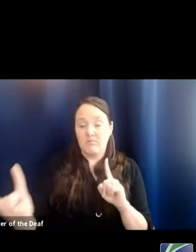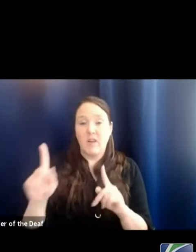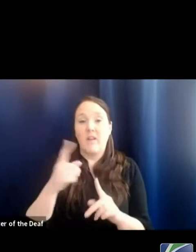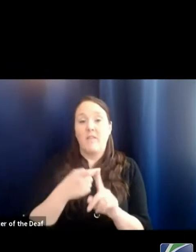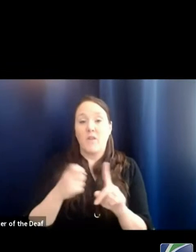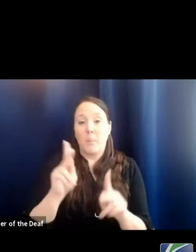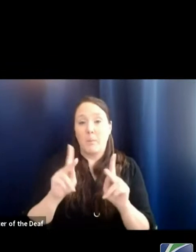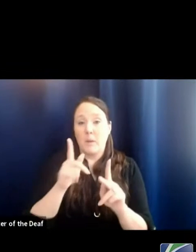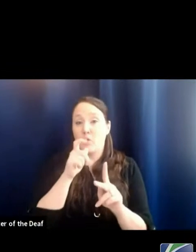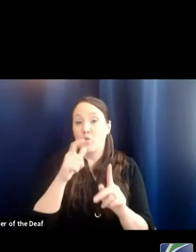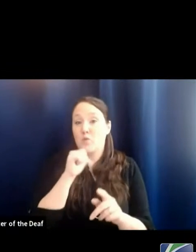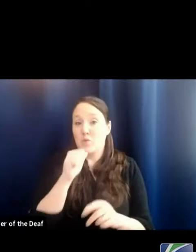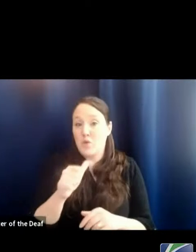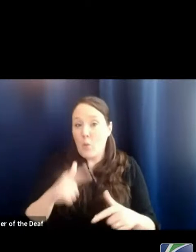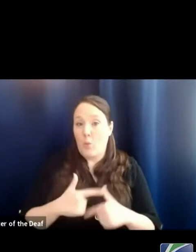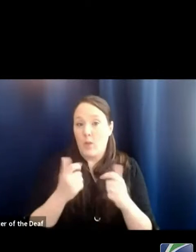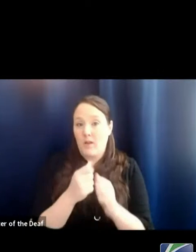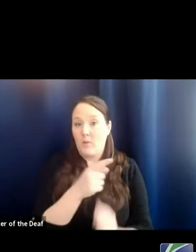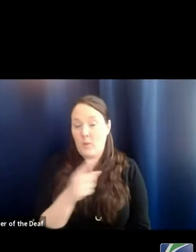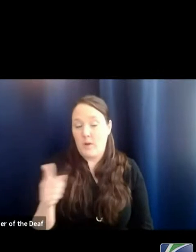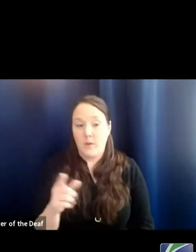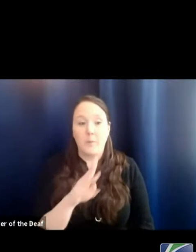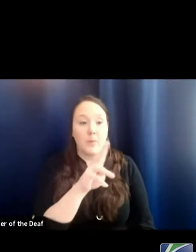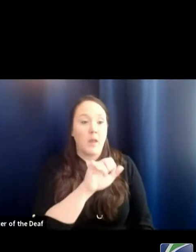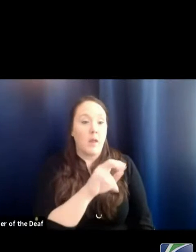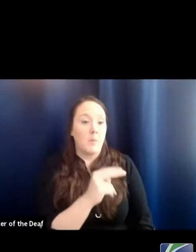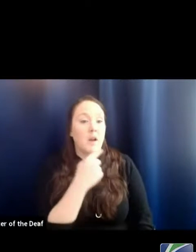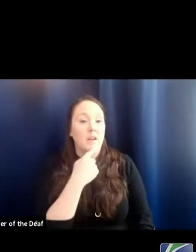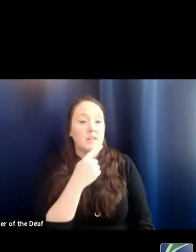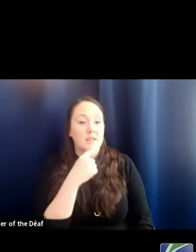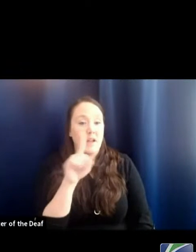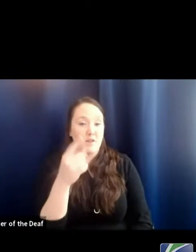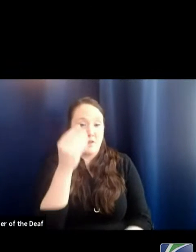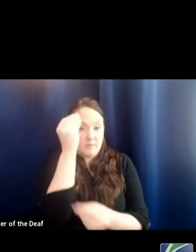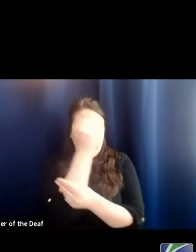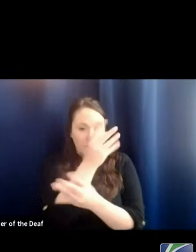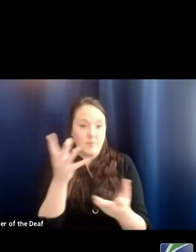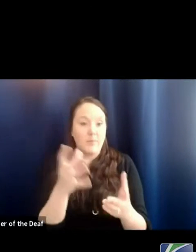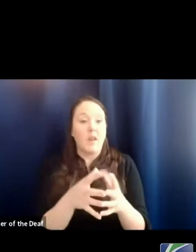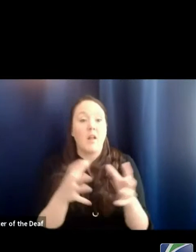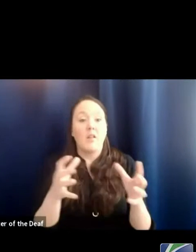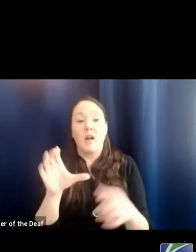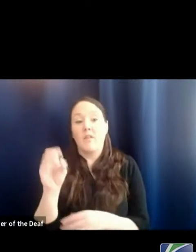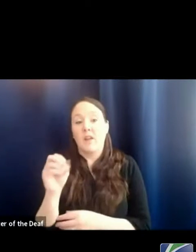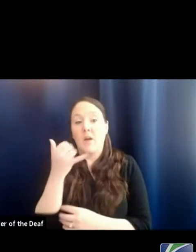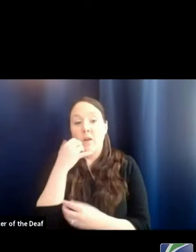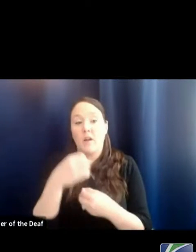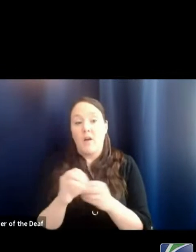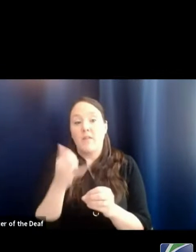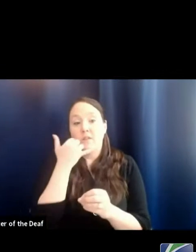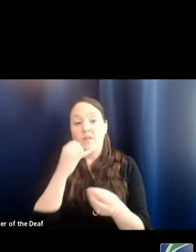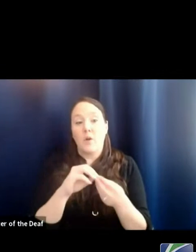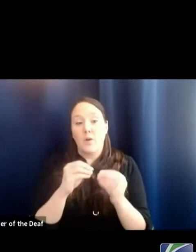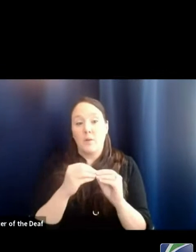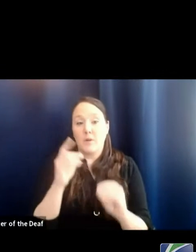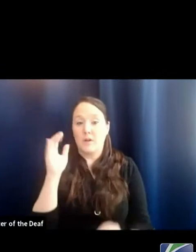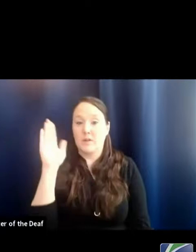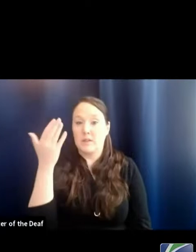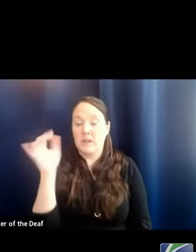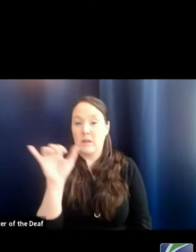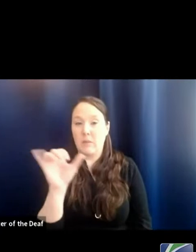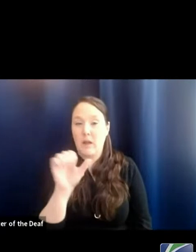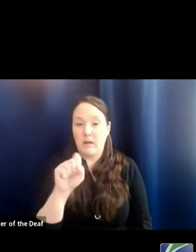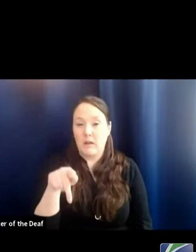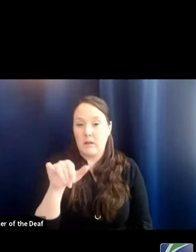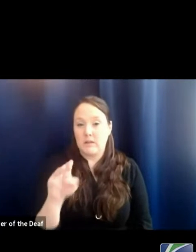household. From Brian Hornback, he's saying, just as an FYI, many of the county office phone numbers appear as spam on cell phones. We're